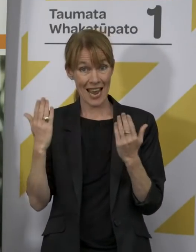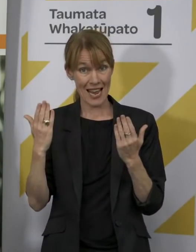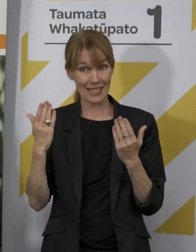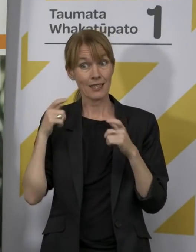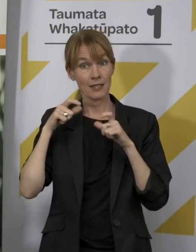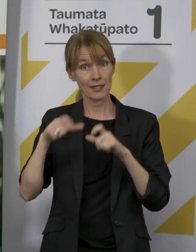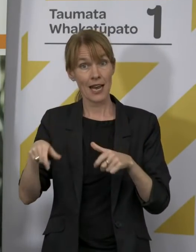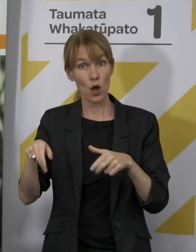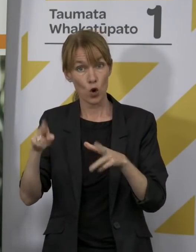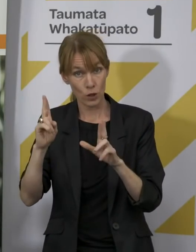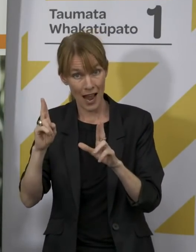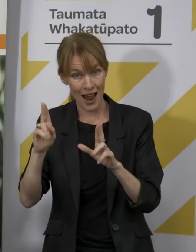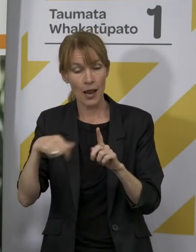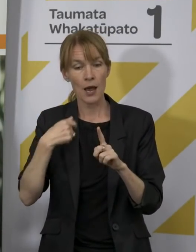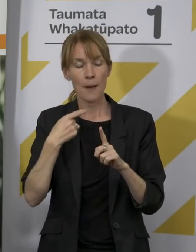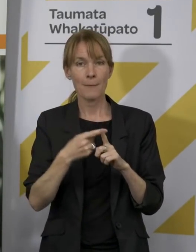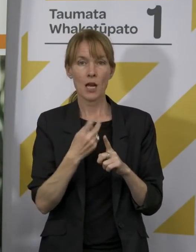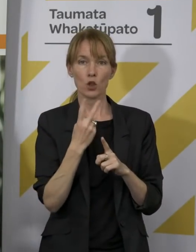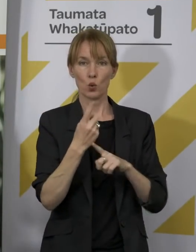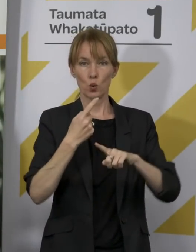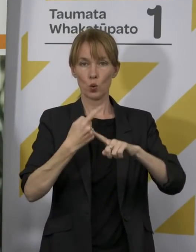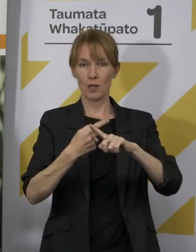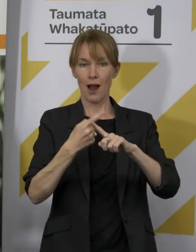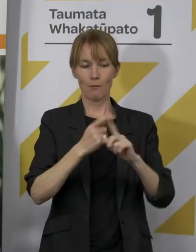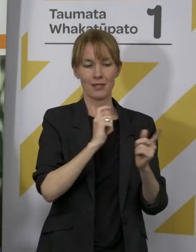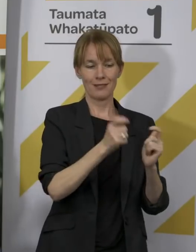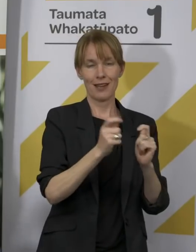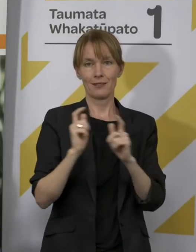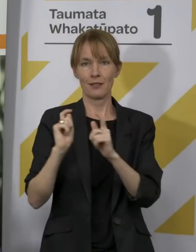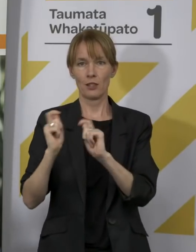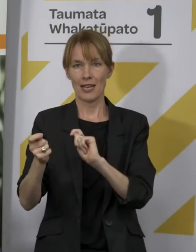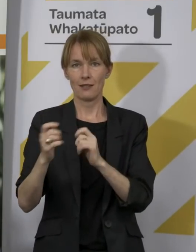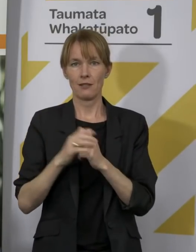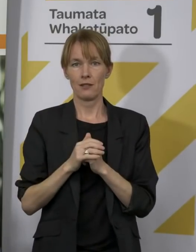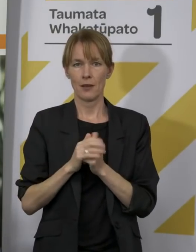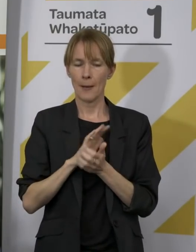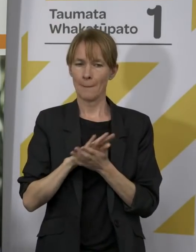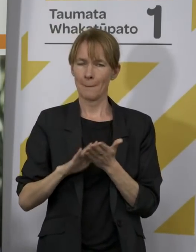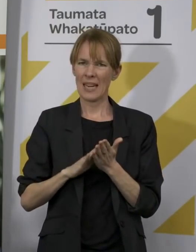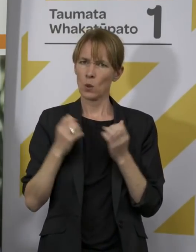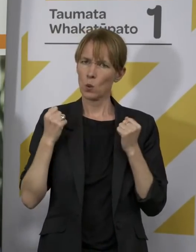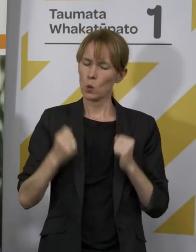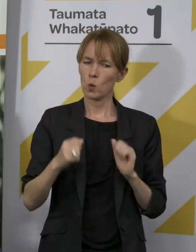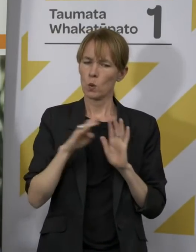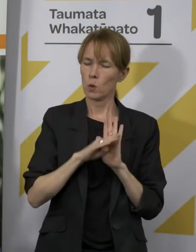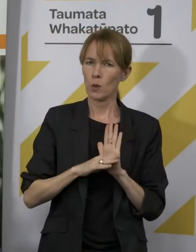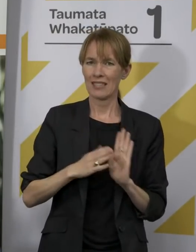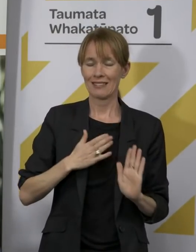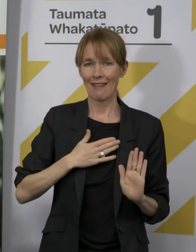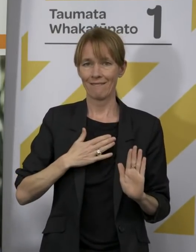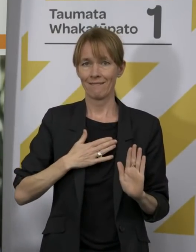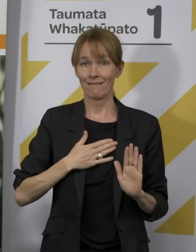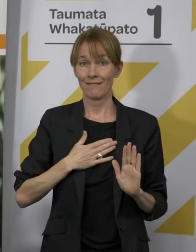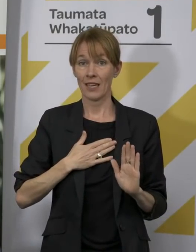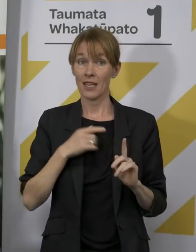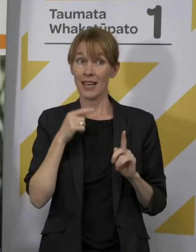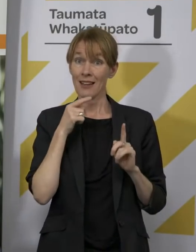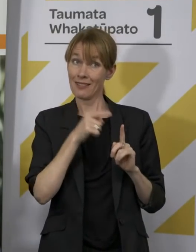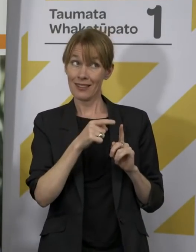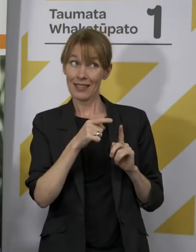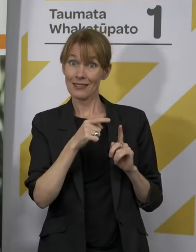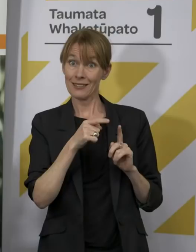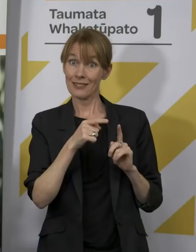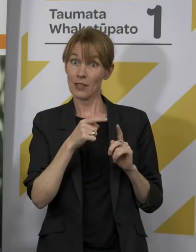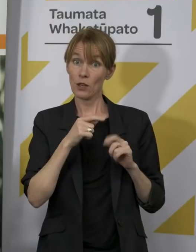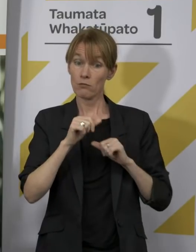testing before people are allowed to go out into the community. This is, first of all, consistent with international evidence about